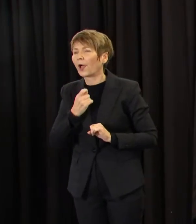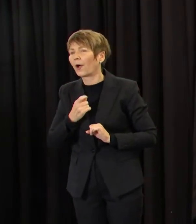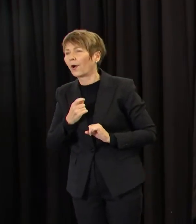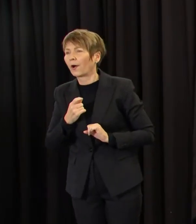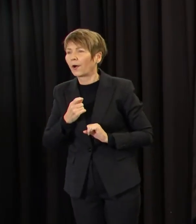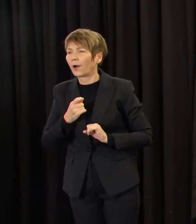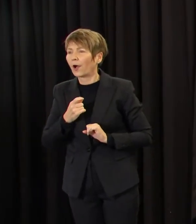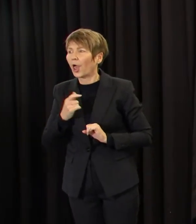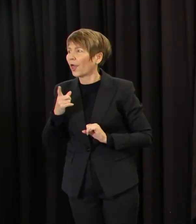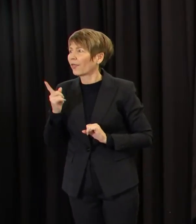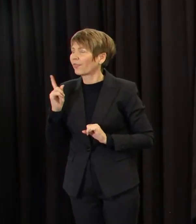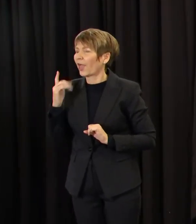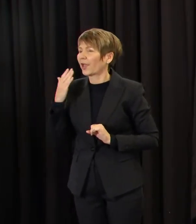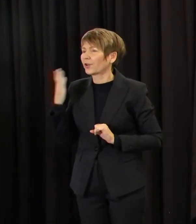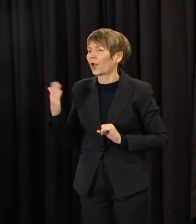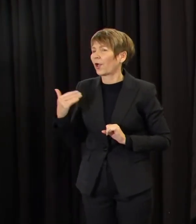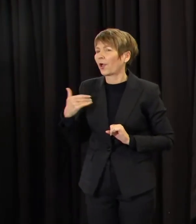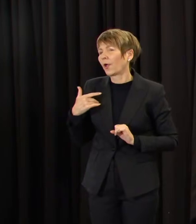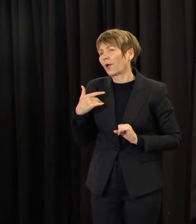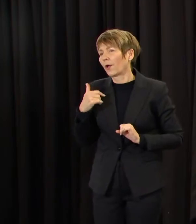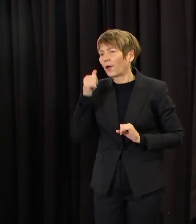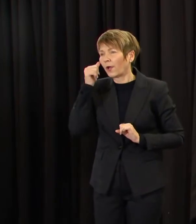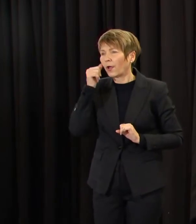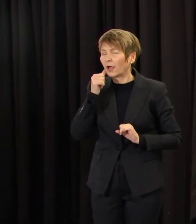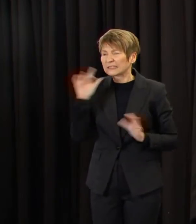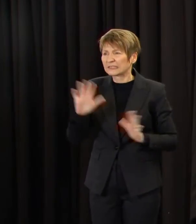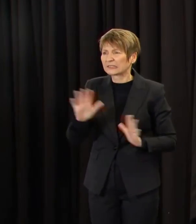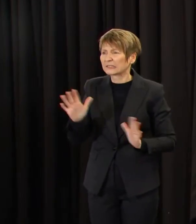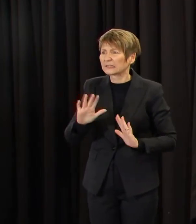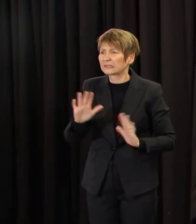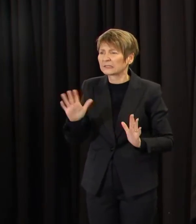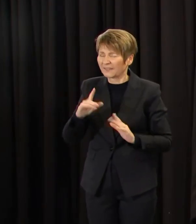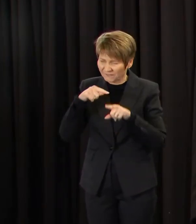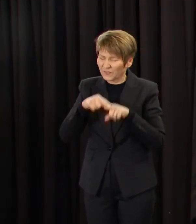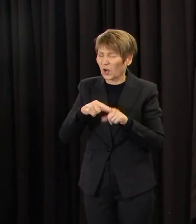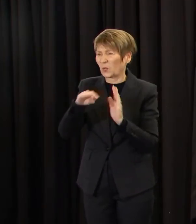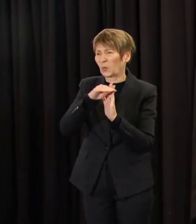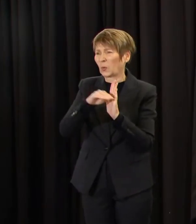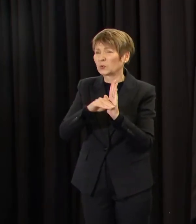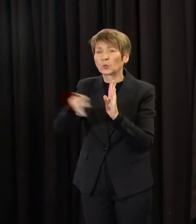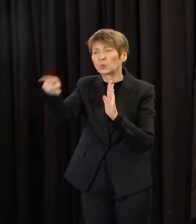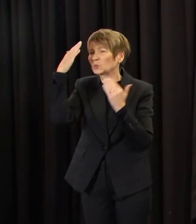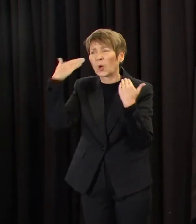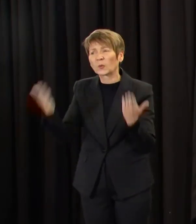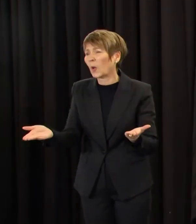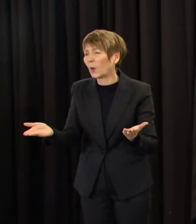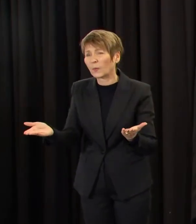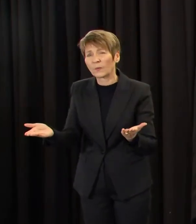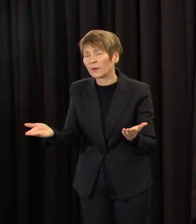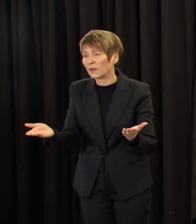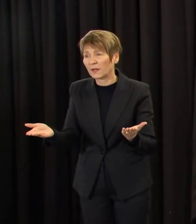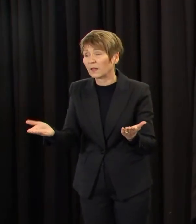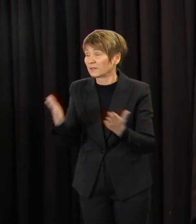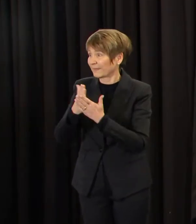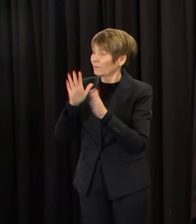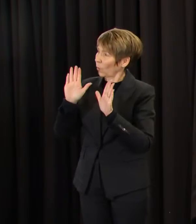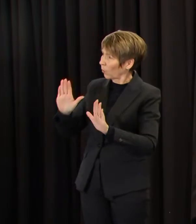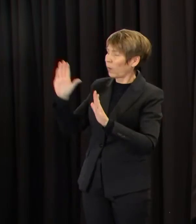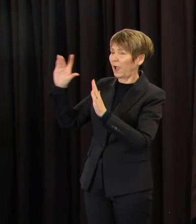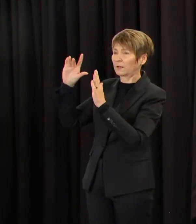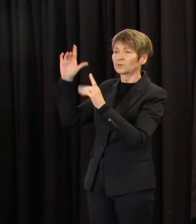make possible, we'll have more to say about that later in the week when the advice comes through based on what's actually occurring.